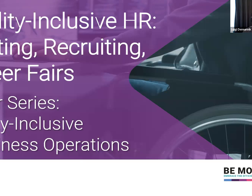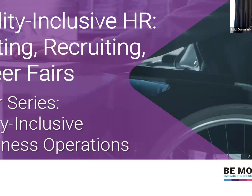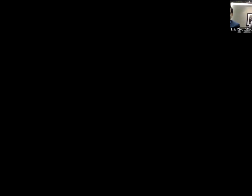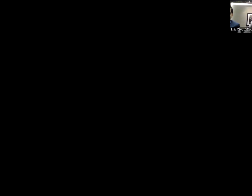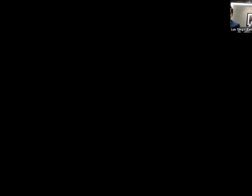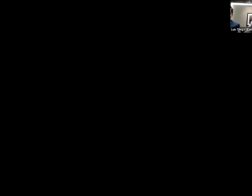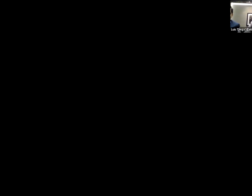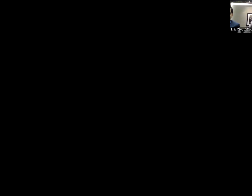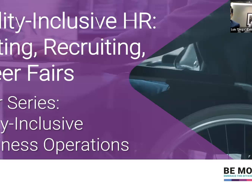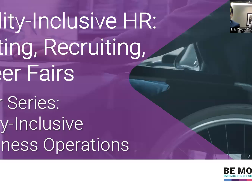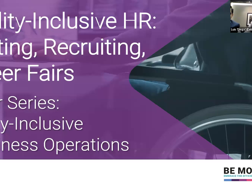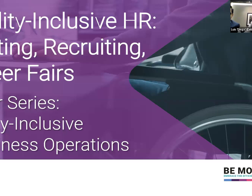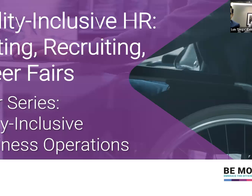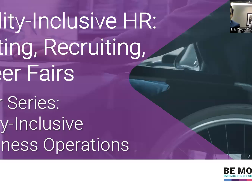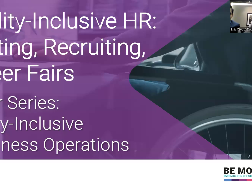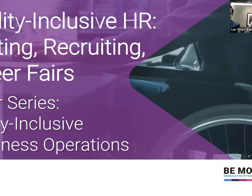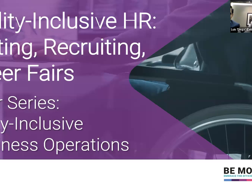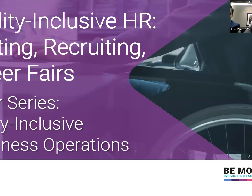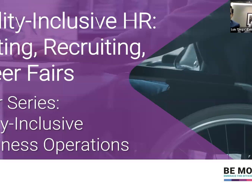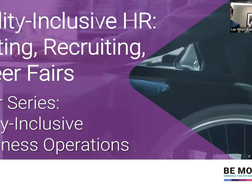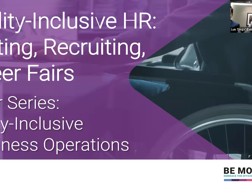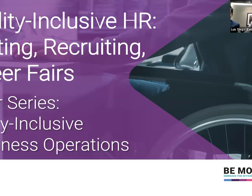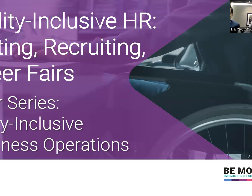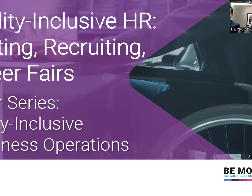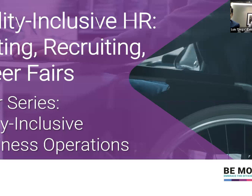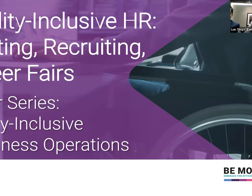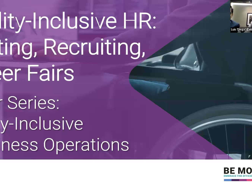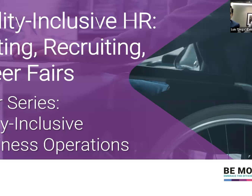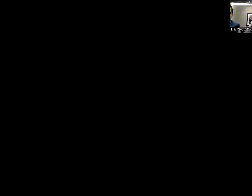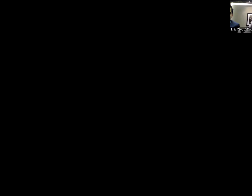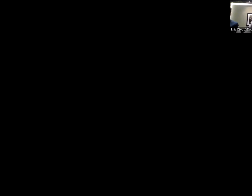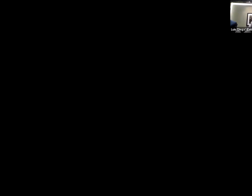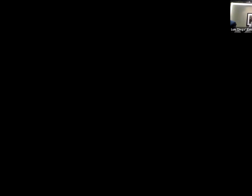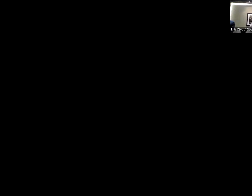Can I start? And then it takes a little bit for everybody to join.